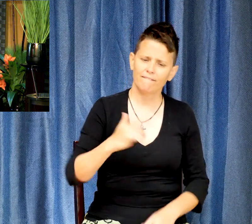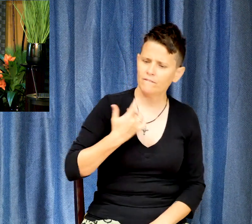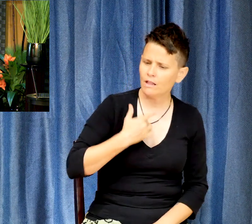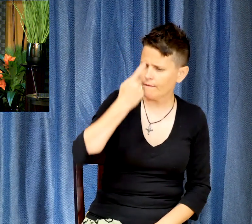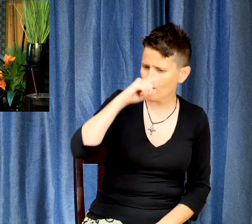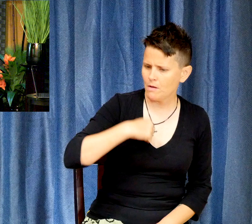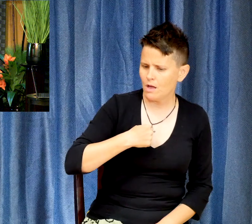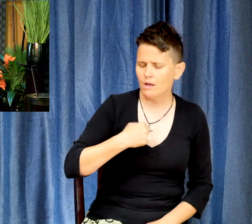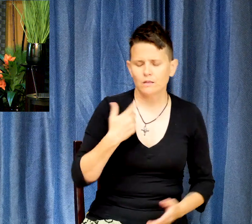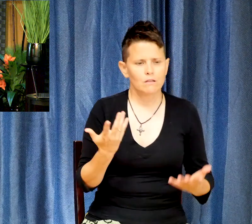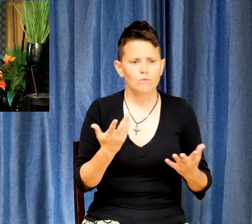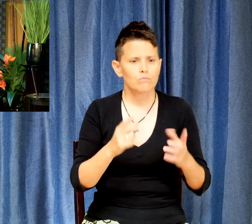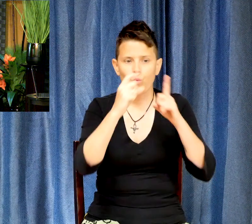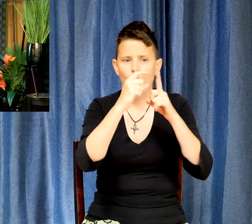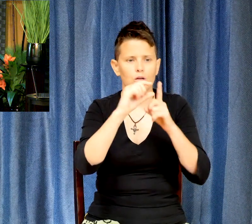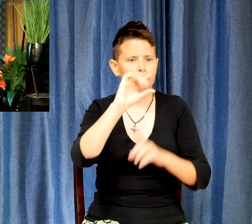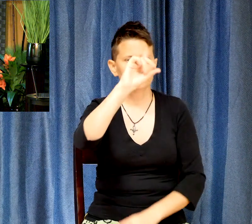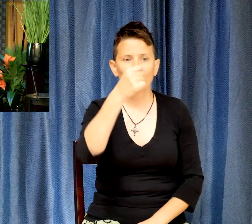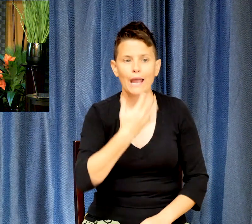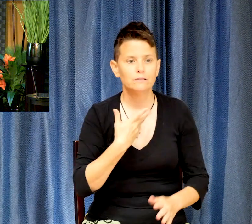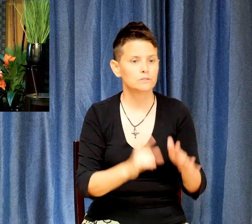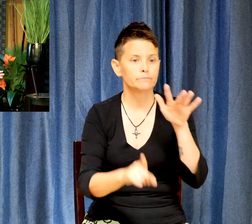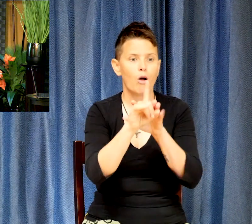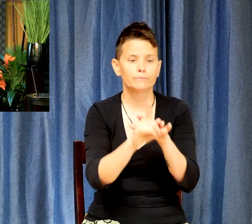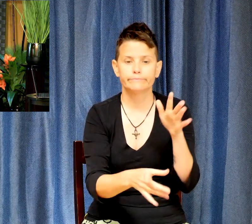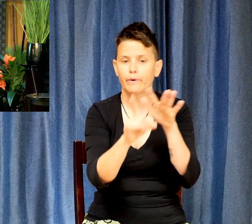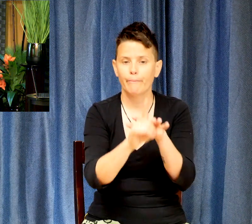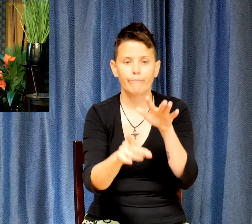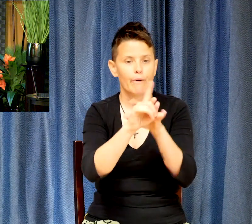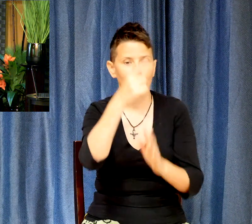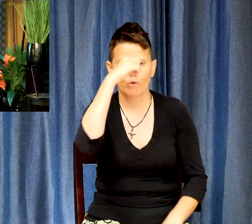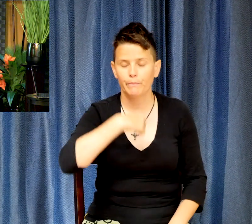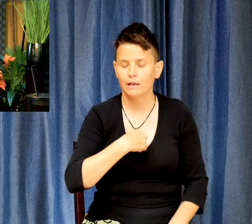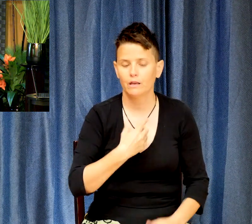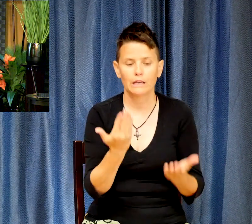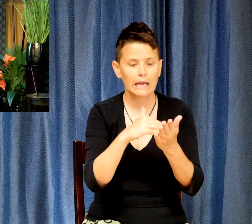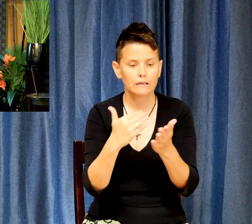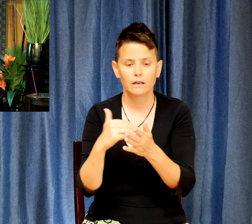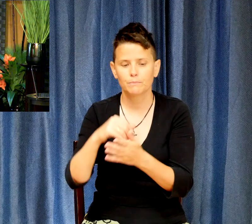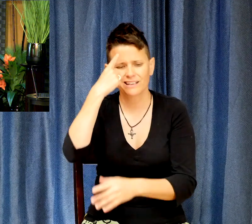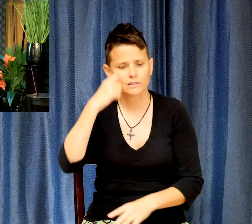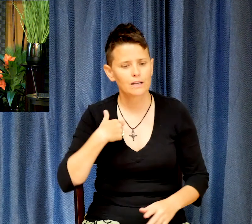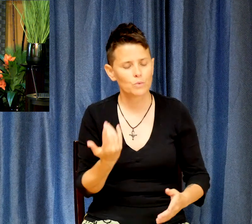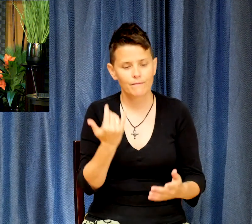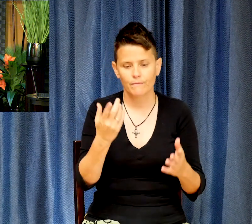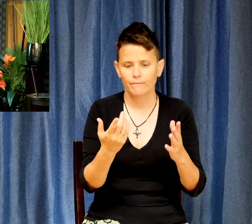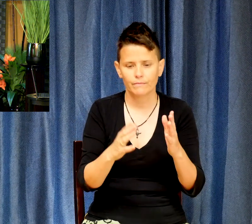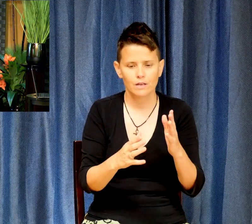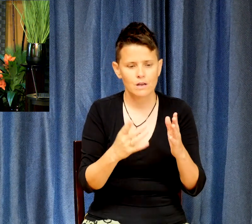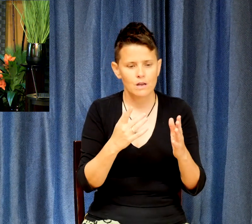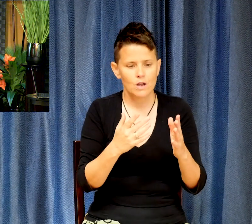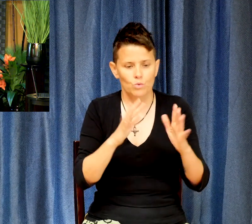this dynamic flow of being in that humanity and that beingness. And when we hit something hard, we lean back into prayer. When